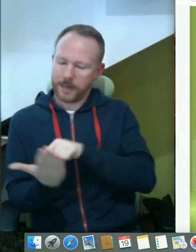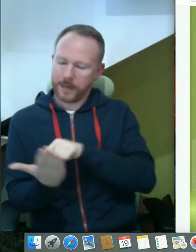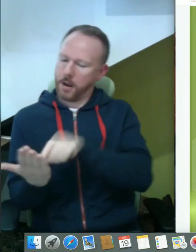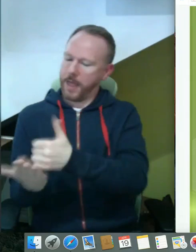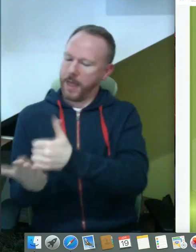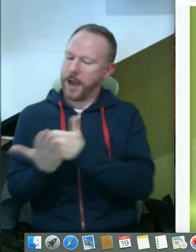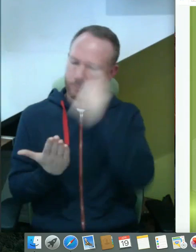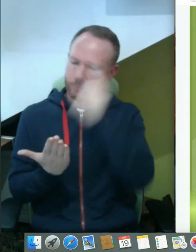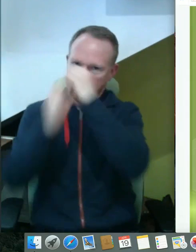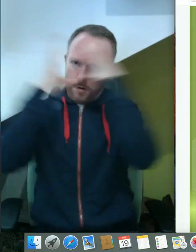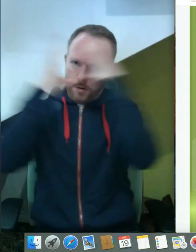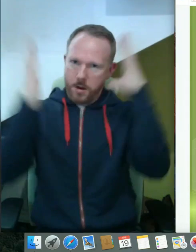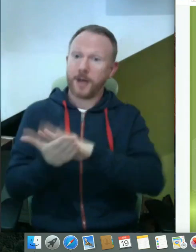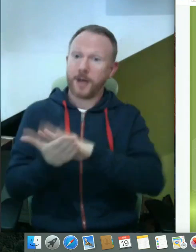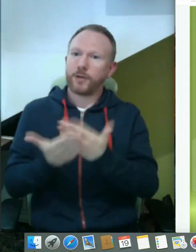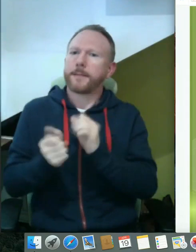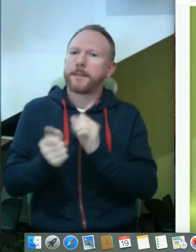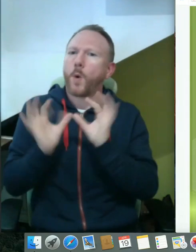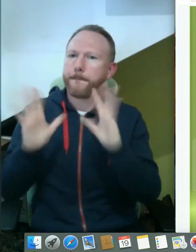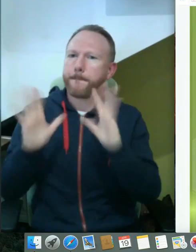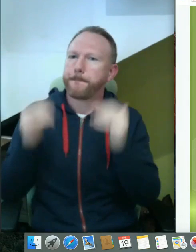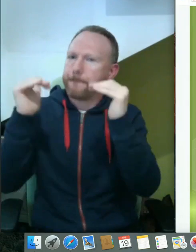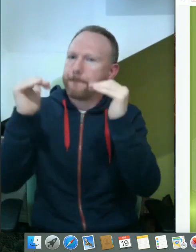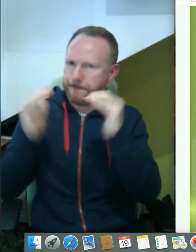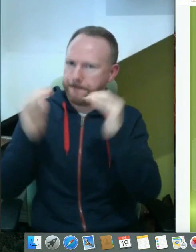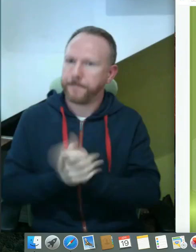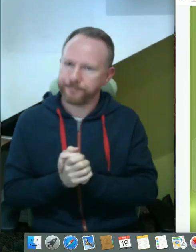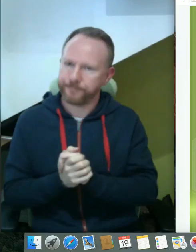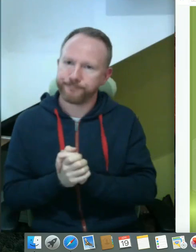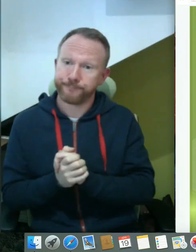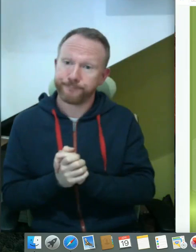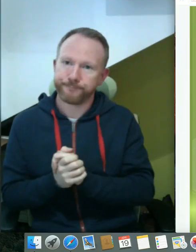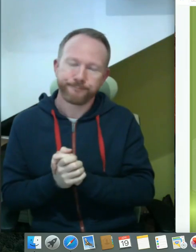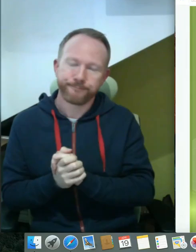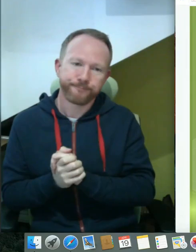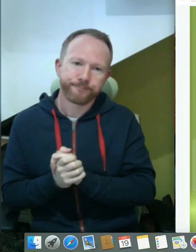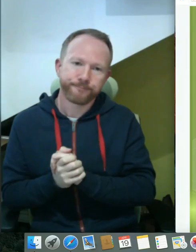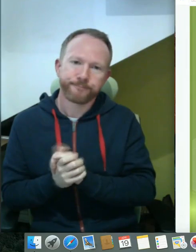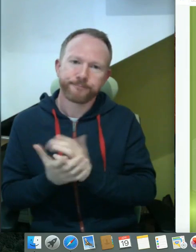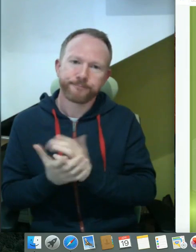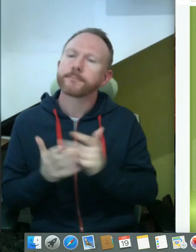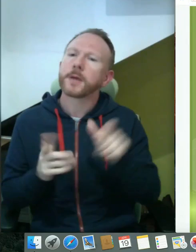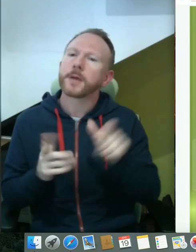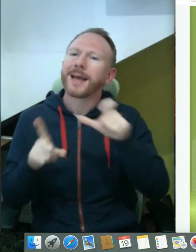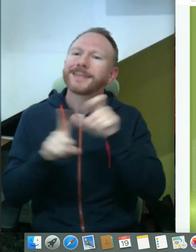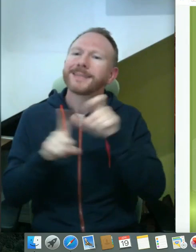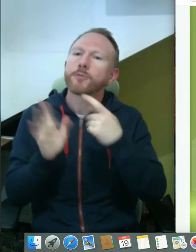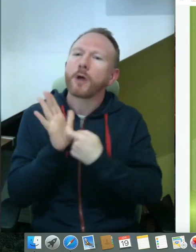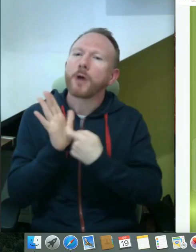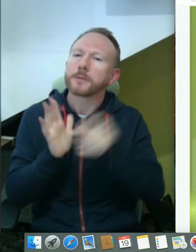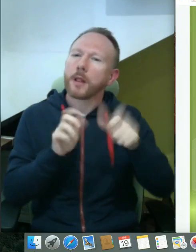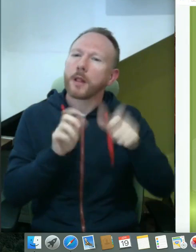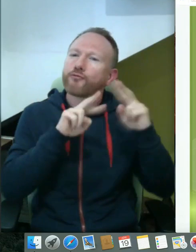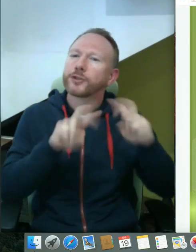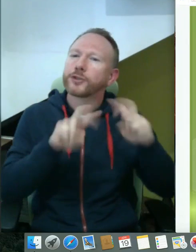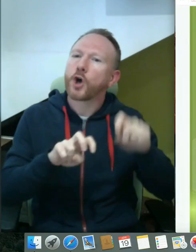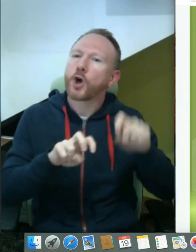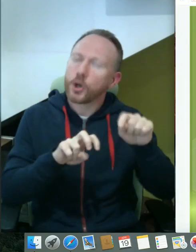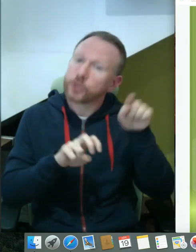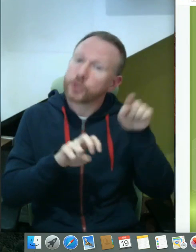Deborah's more recent research actually suggests a blended approach, and this is